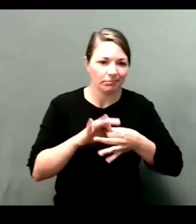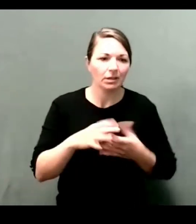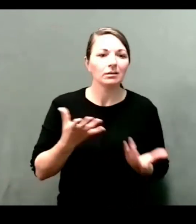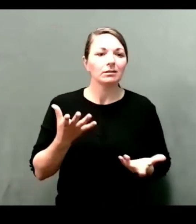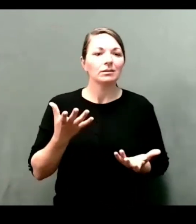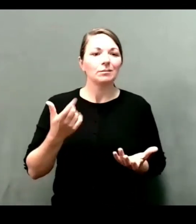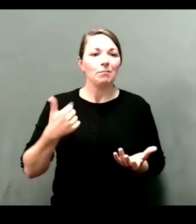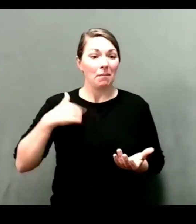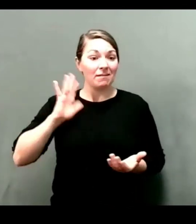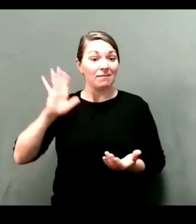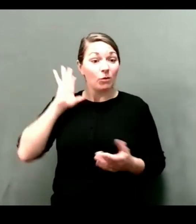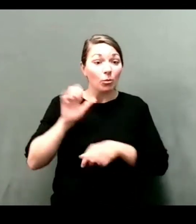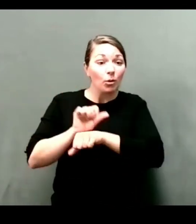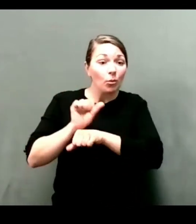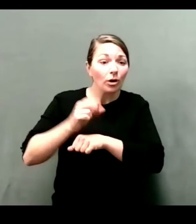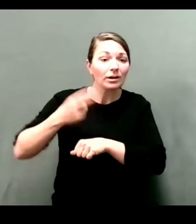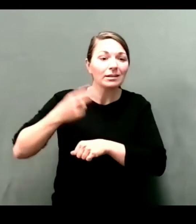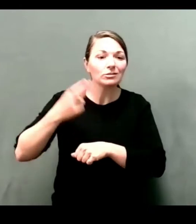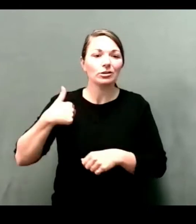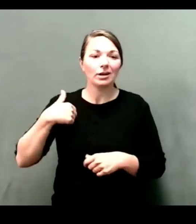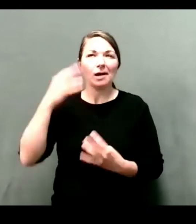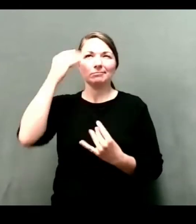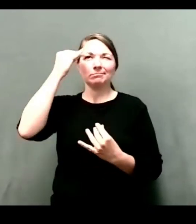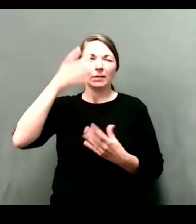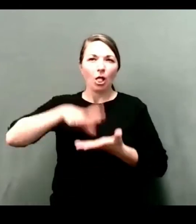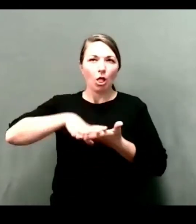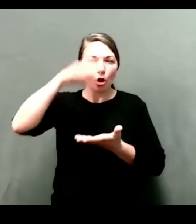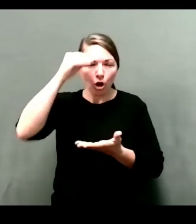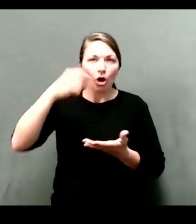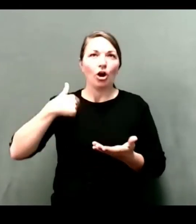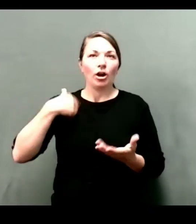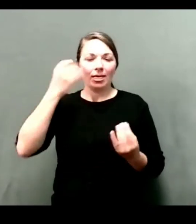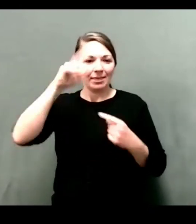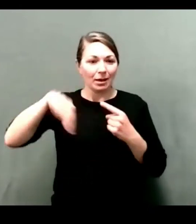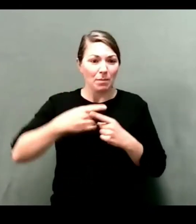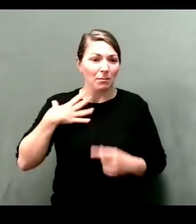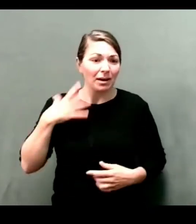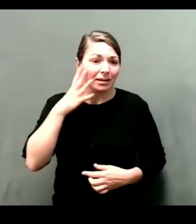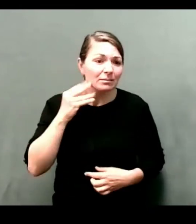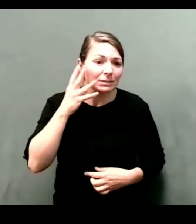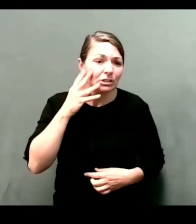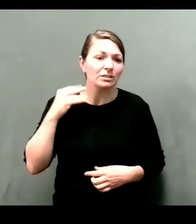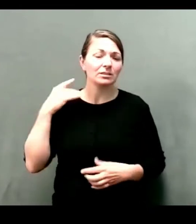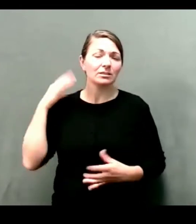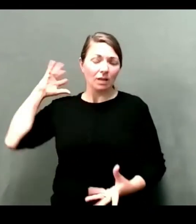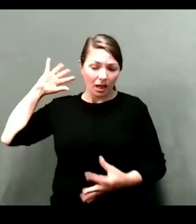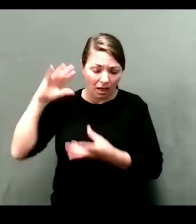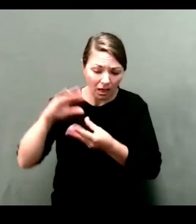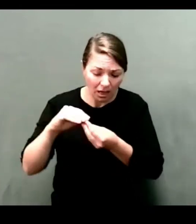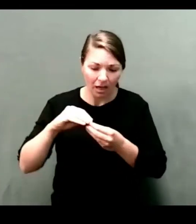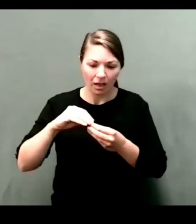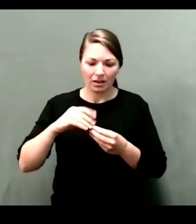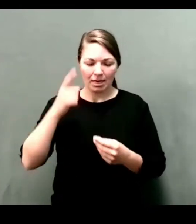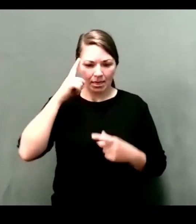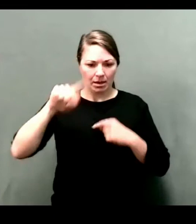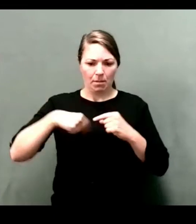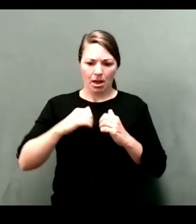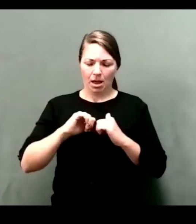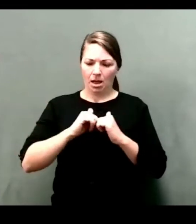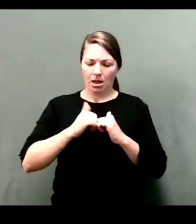this was to take some time to think about the experiences I'd had and start imagining how I can shift my